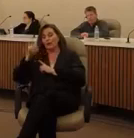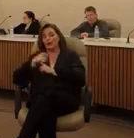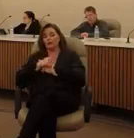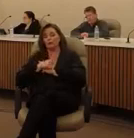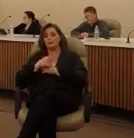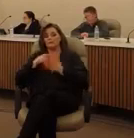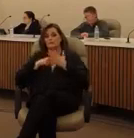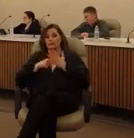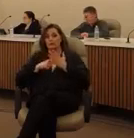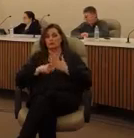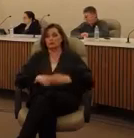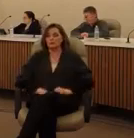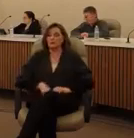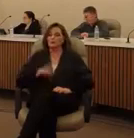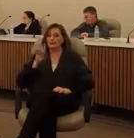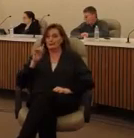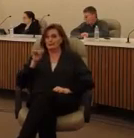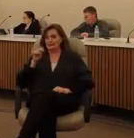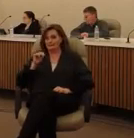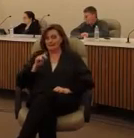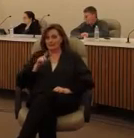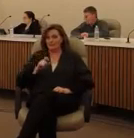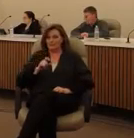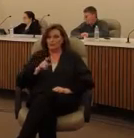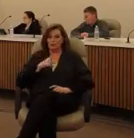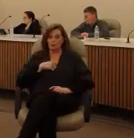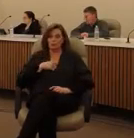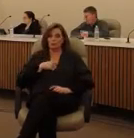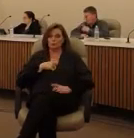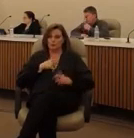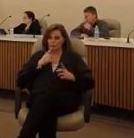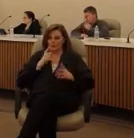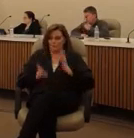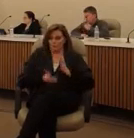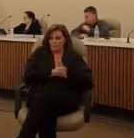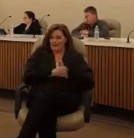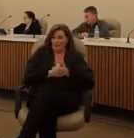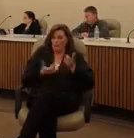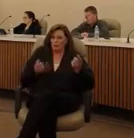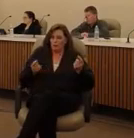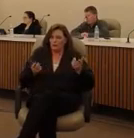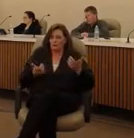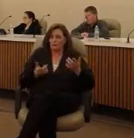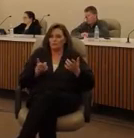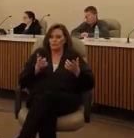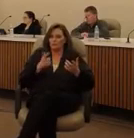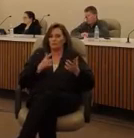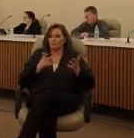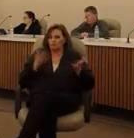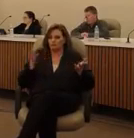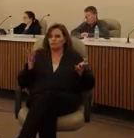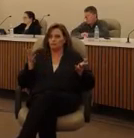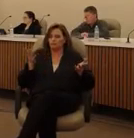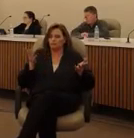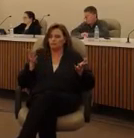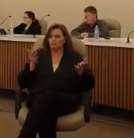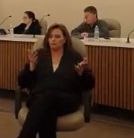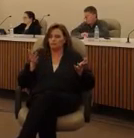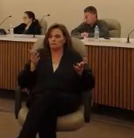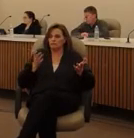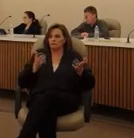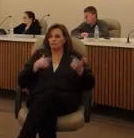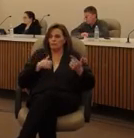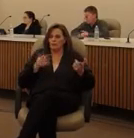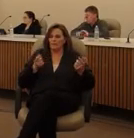Don, do I actually need to make a motion to amend, or should I just make a motion for that